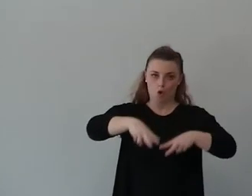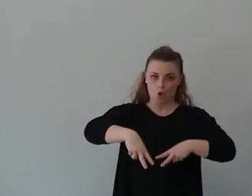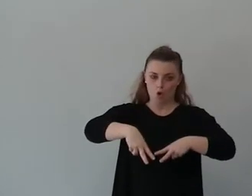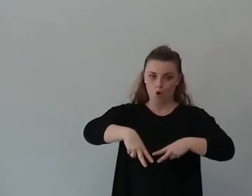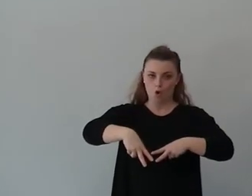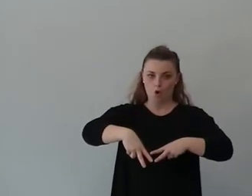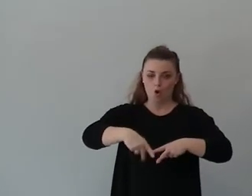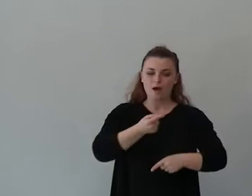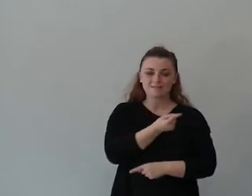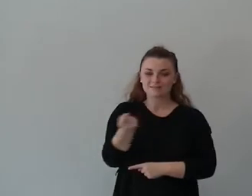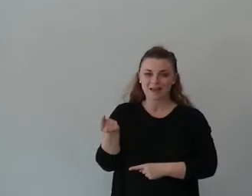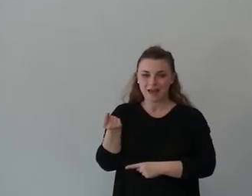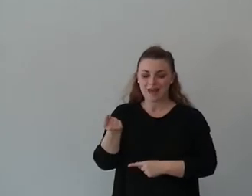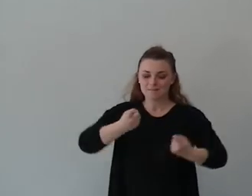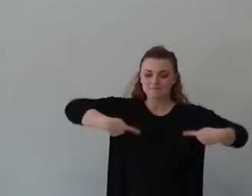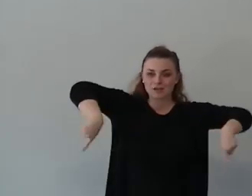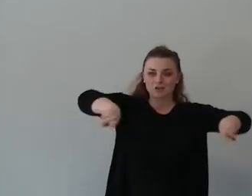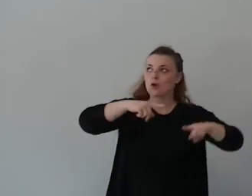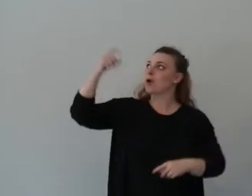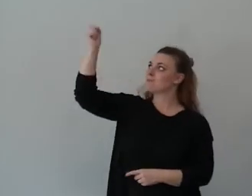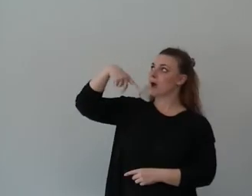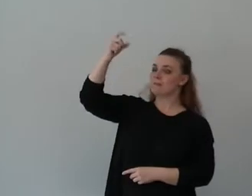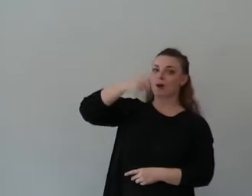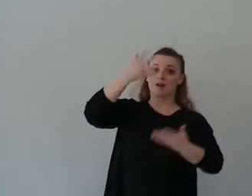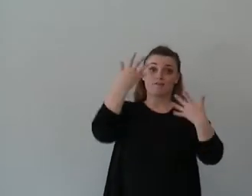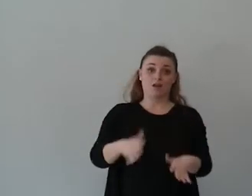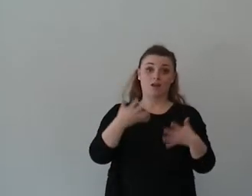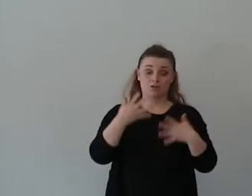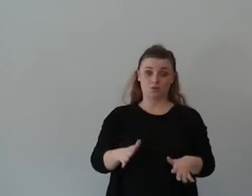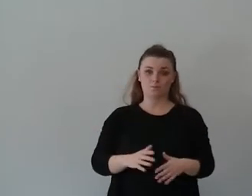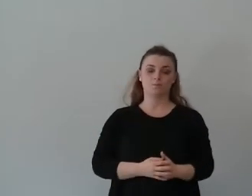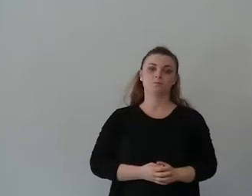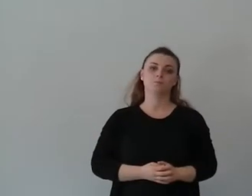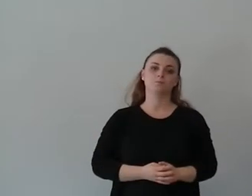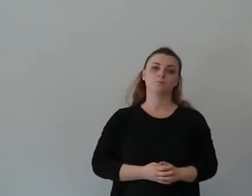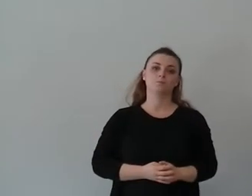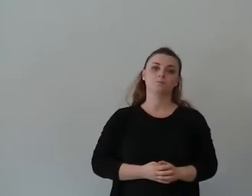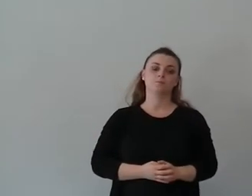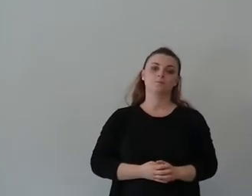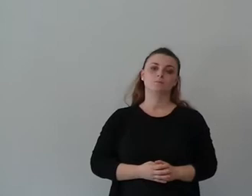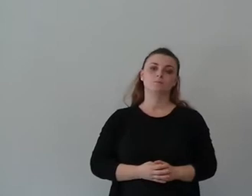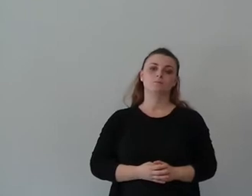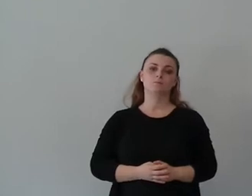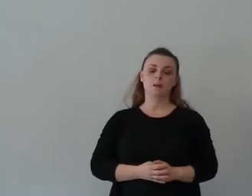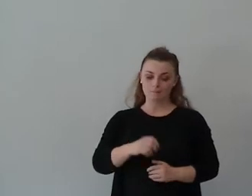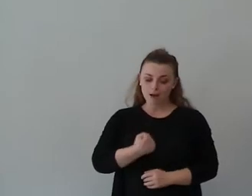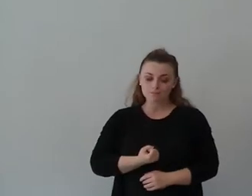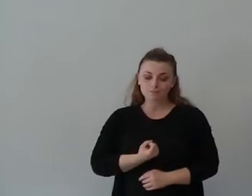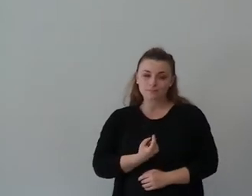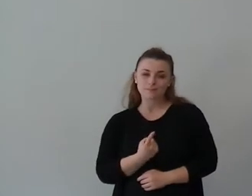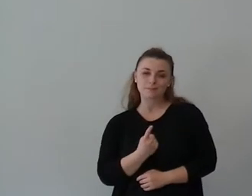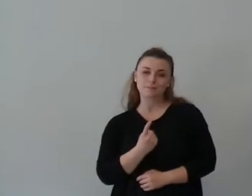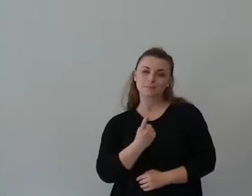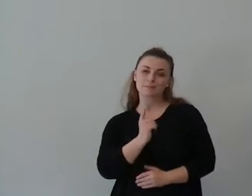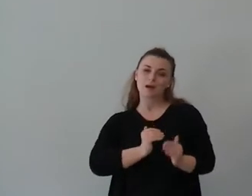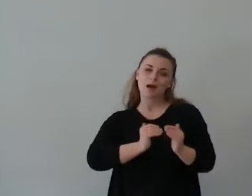dei semi dentro ognuno di noi. And the only way those are going to grow. E l'unica maniera in cui questi possono crescere. Is